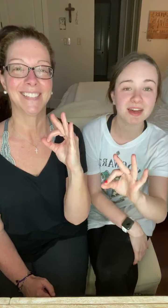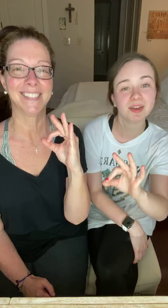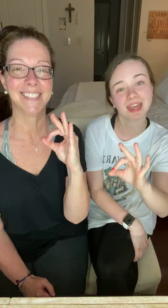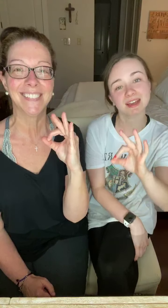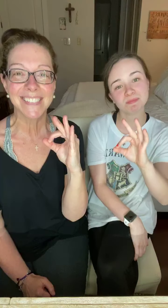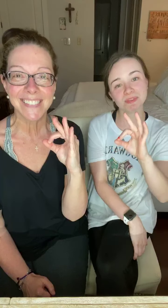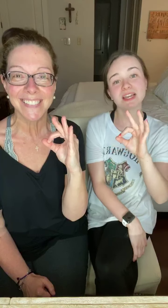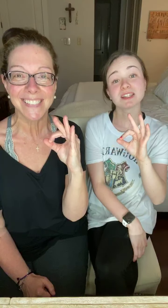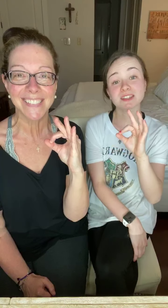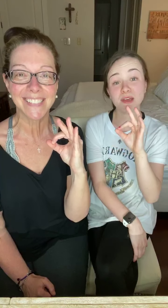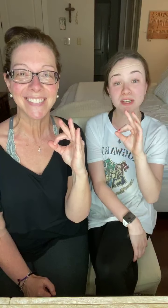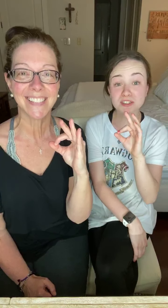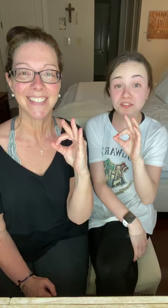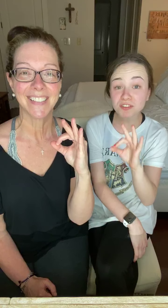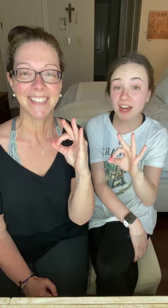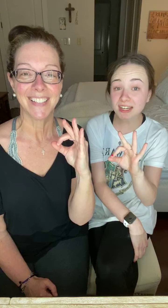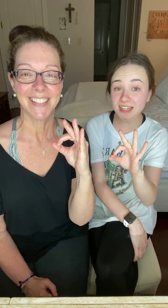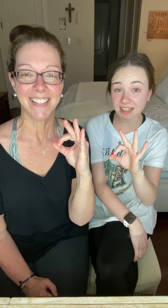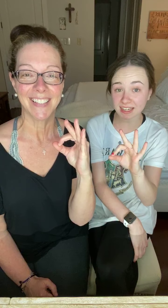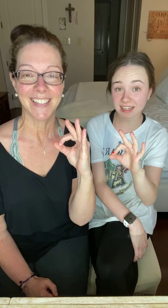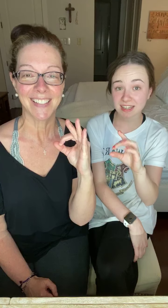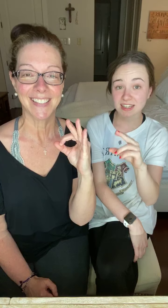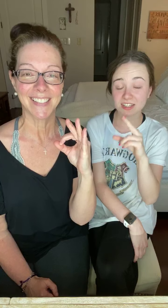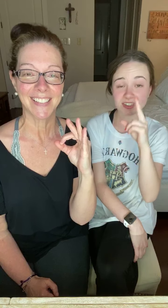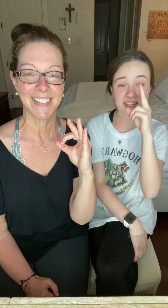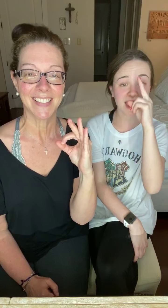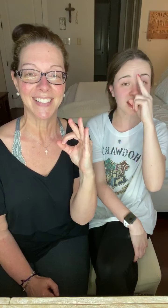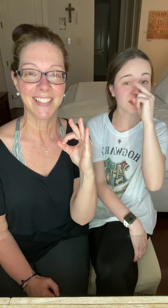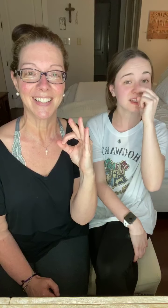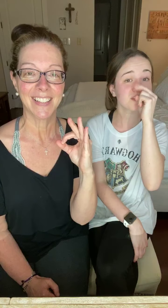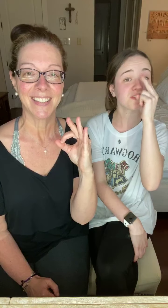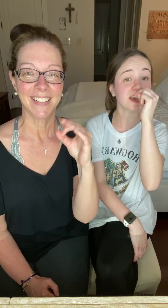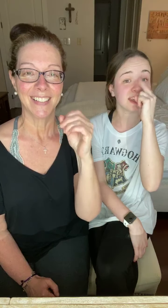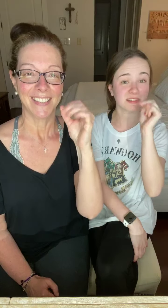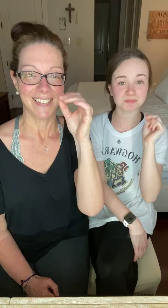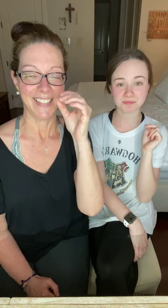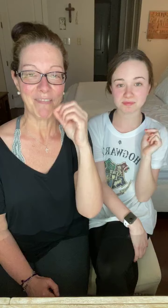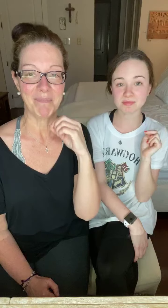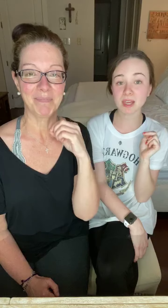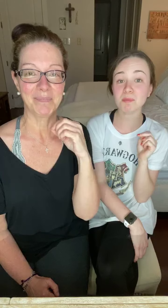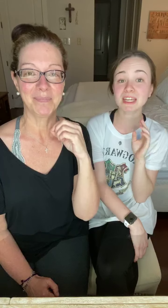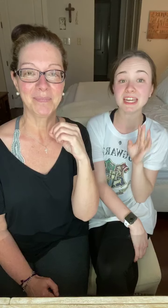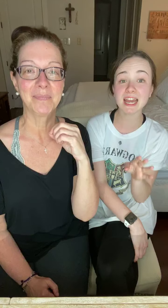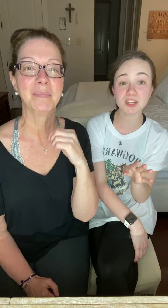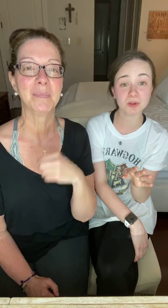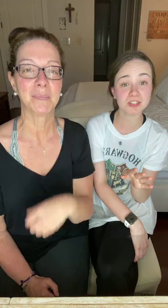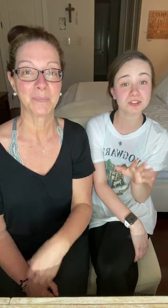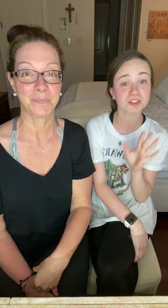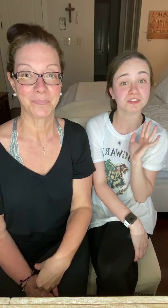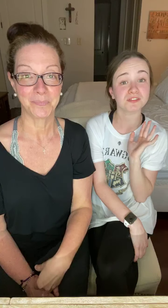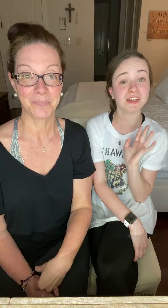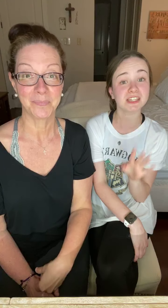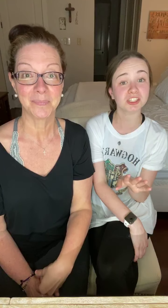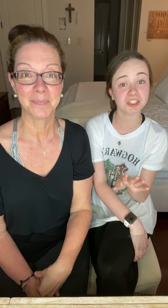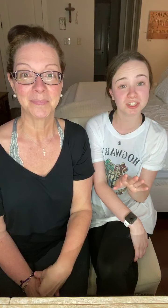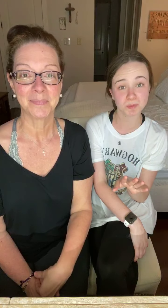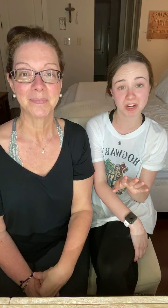Okay. So if something's funny, you'll say, oh, that's funny. Yep. But again, you want to use your facial expression.